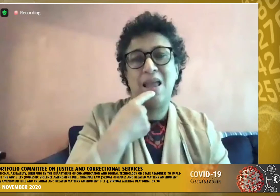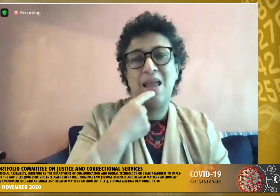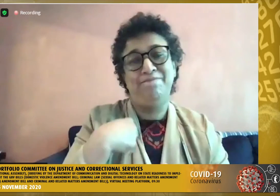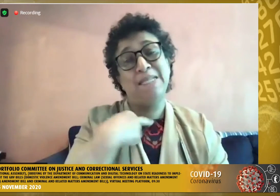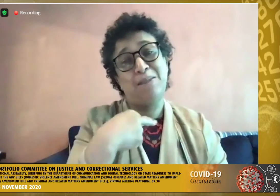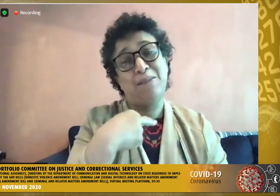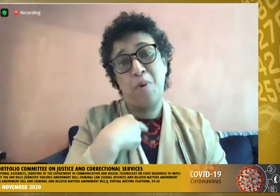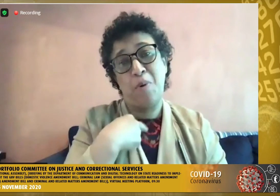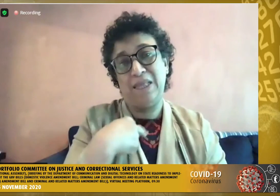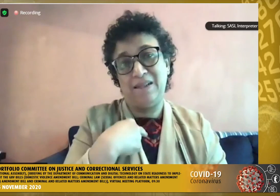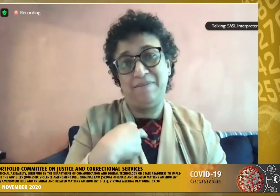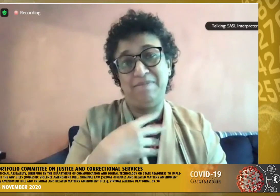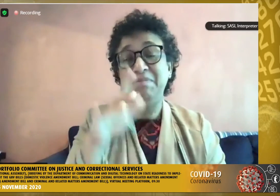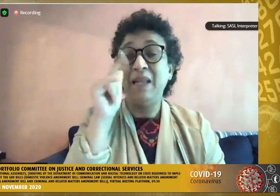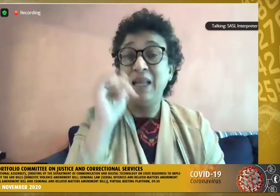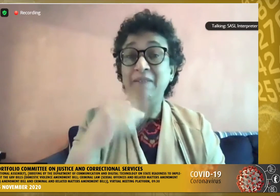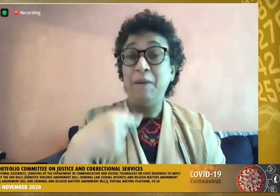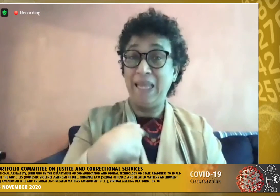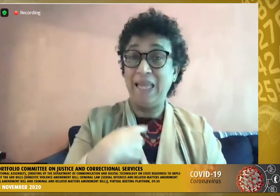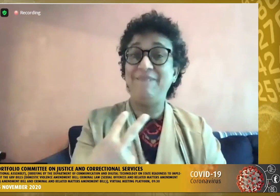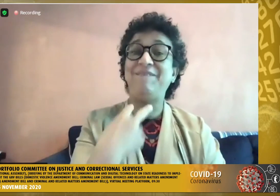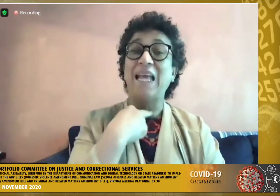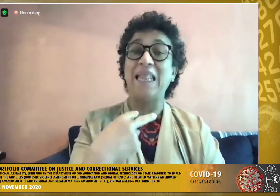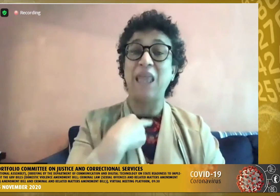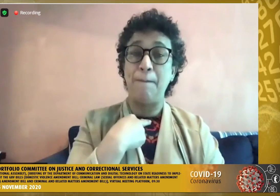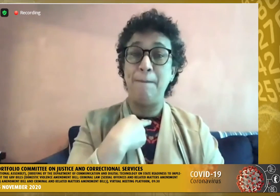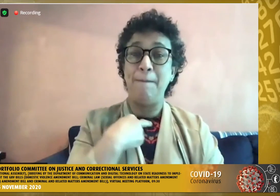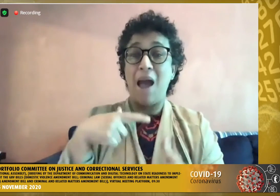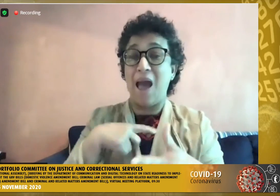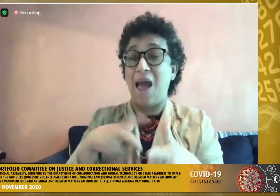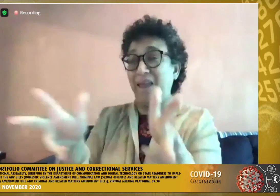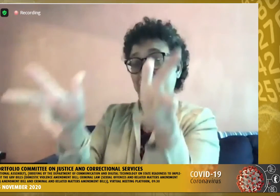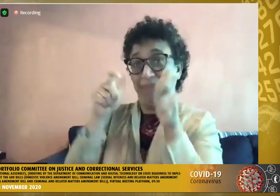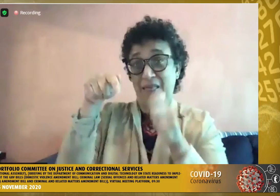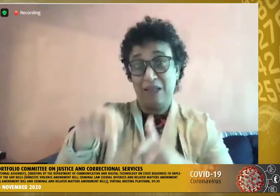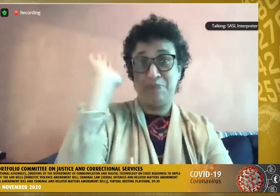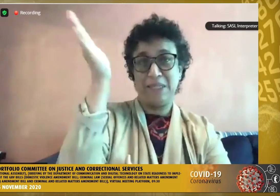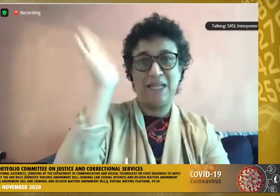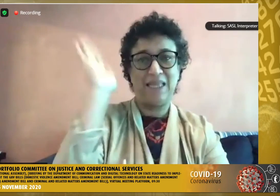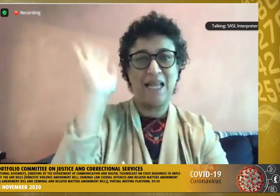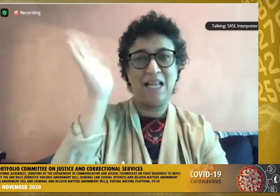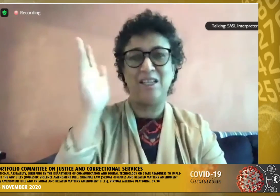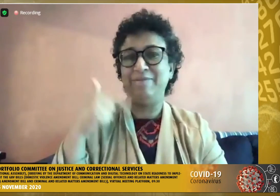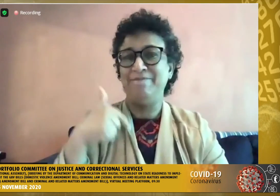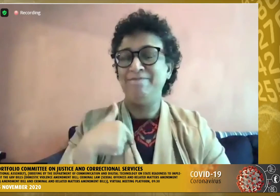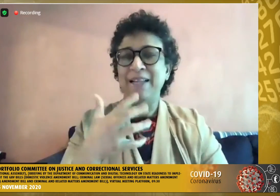to add to what my colleagues have said. I am also disappointed